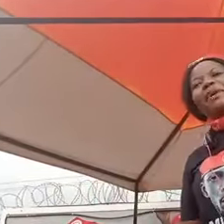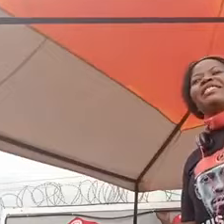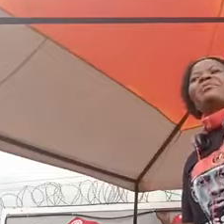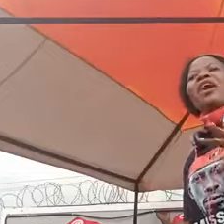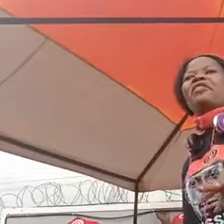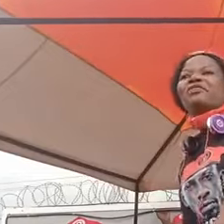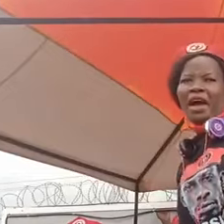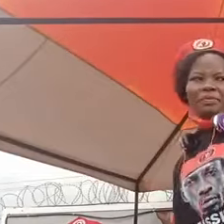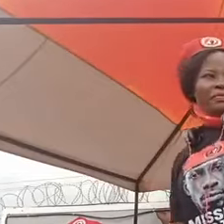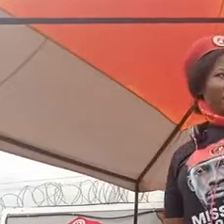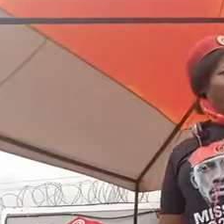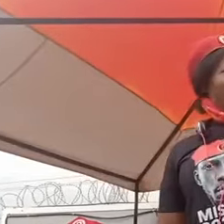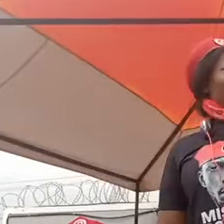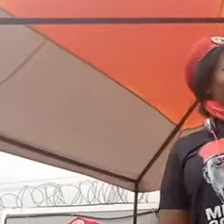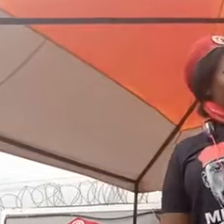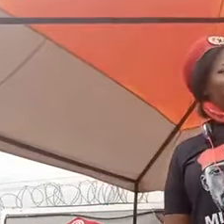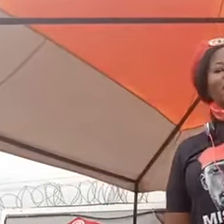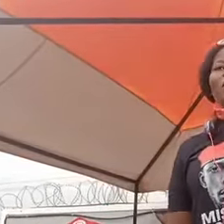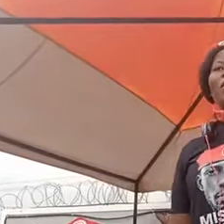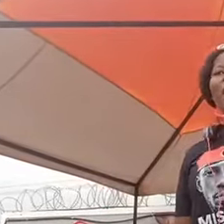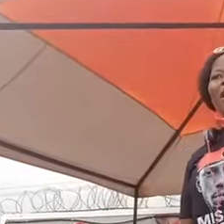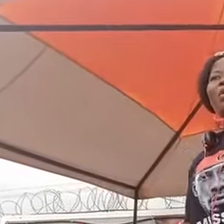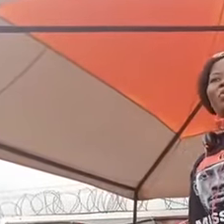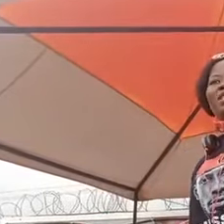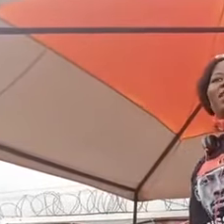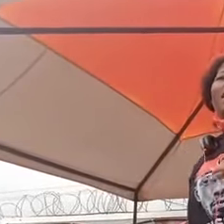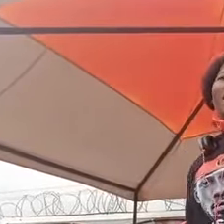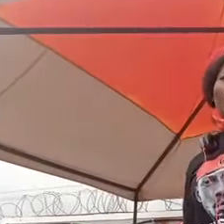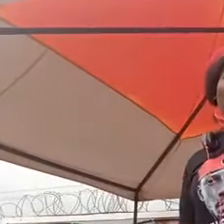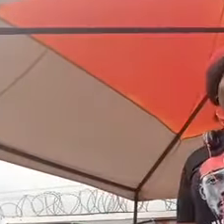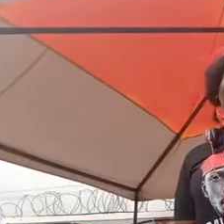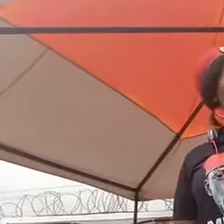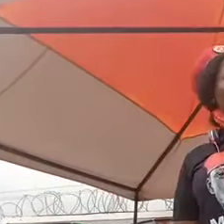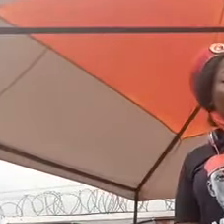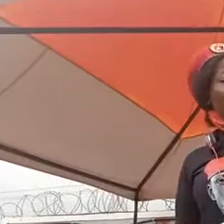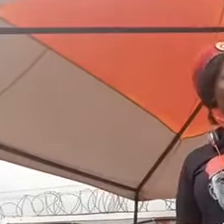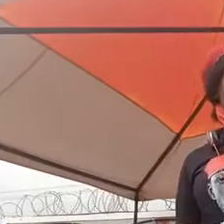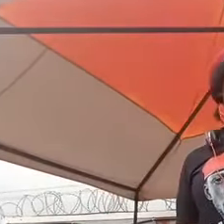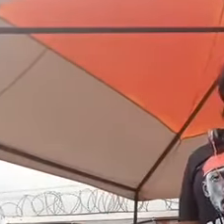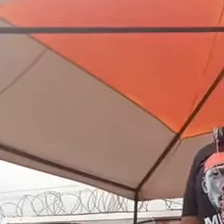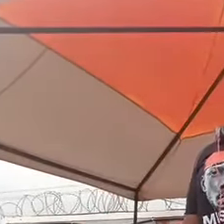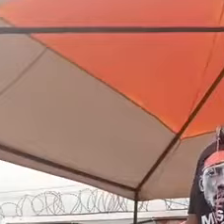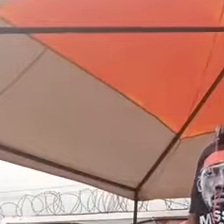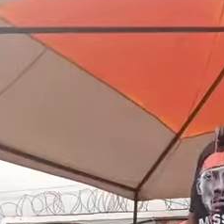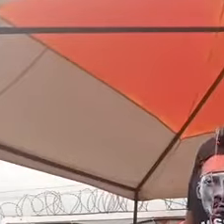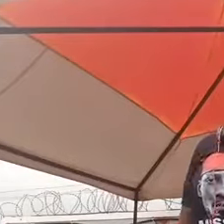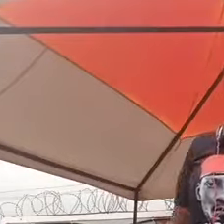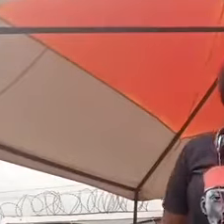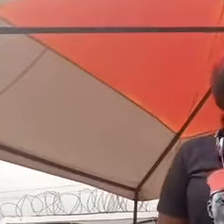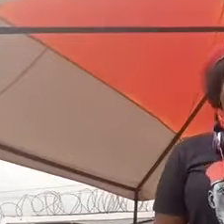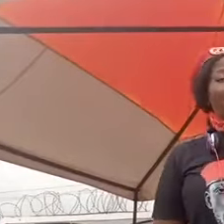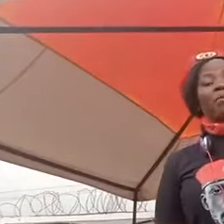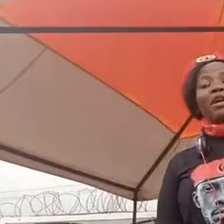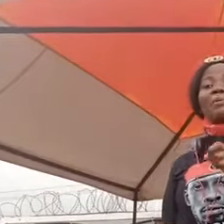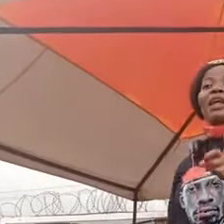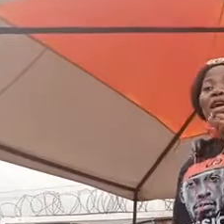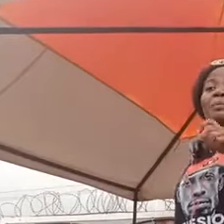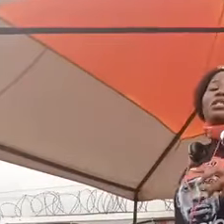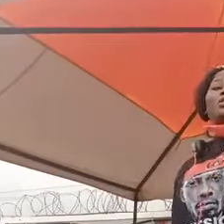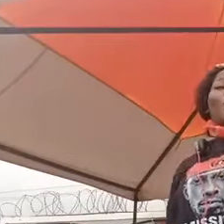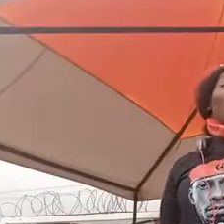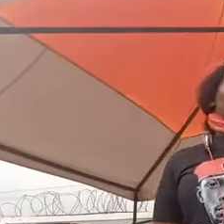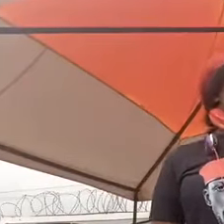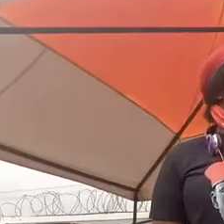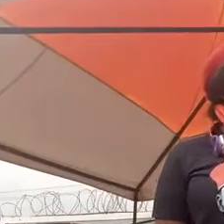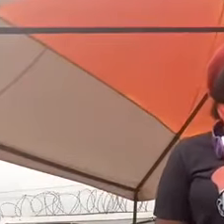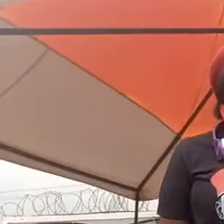Kuraba Jemwava, Chichi Jemusingo, Kwagaro Kusingacho, Munafana Nakonga, Mukama Wamwe, Abakurembera Gamat,